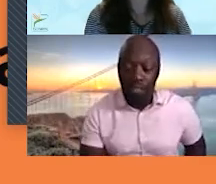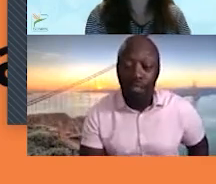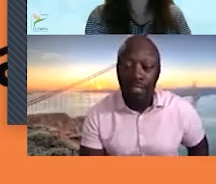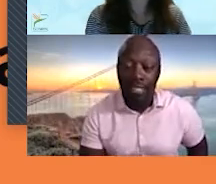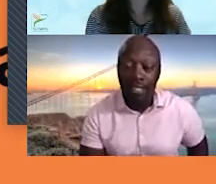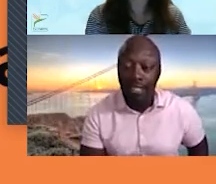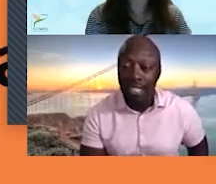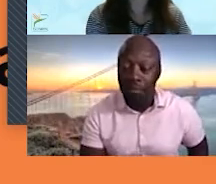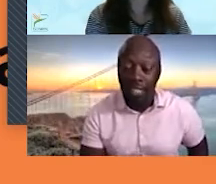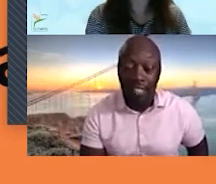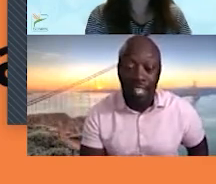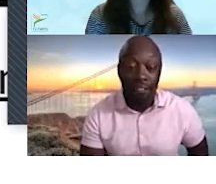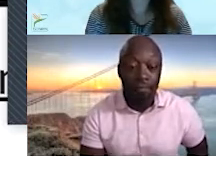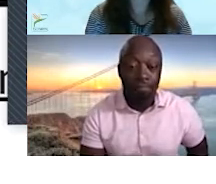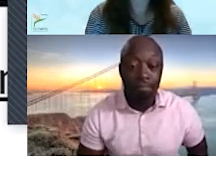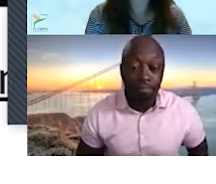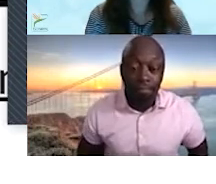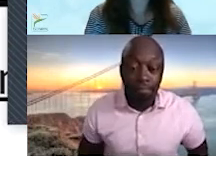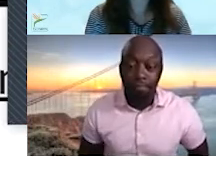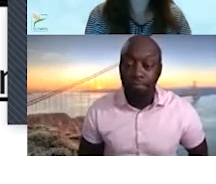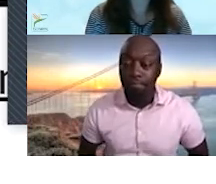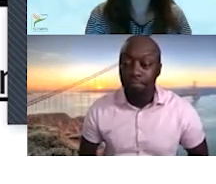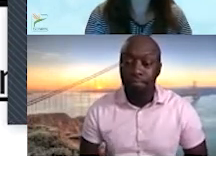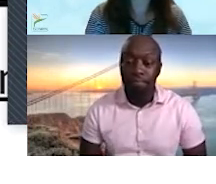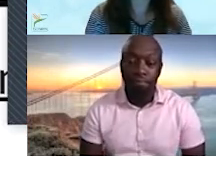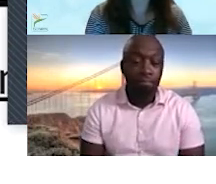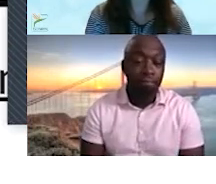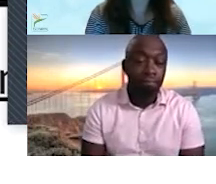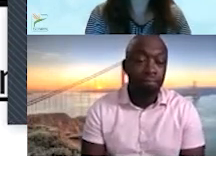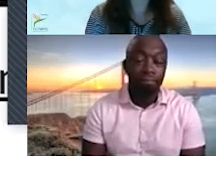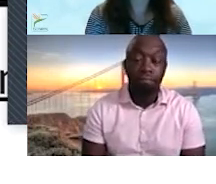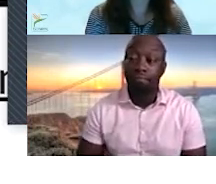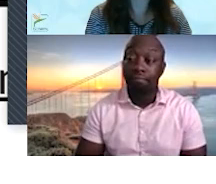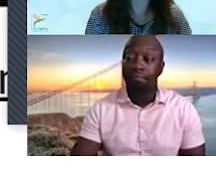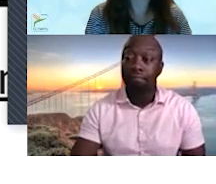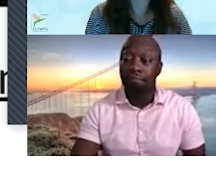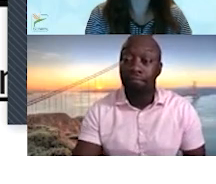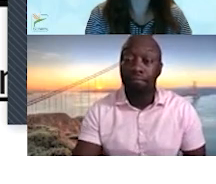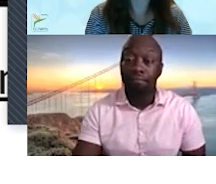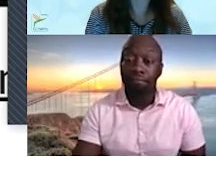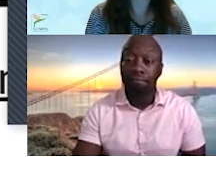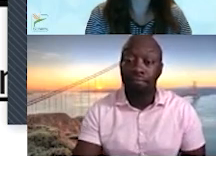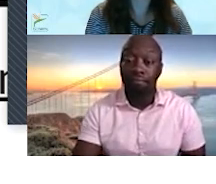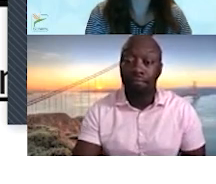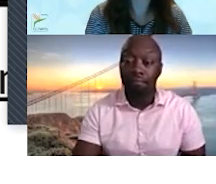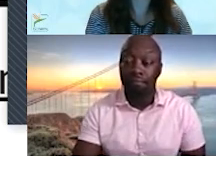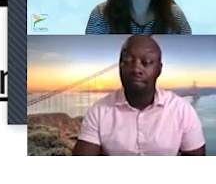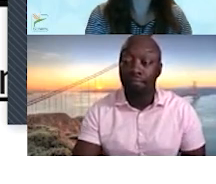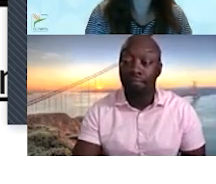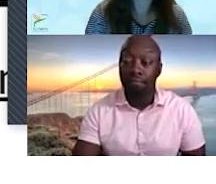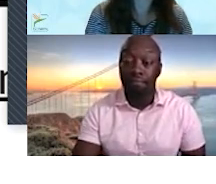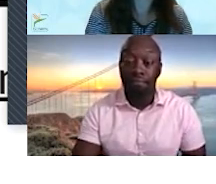to take another snapshot of that. Yeah, there's some great recommendations. First